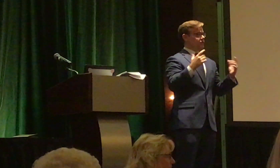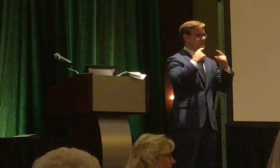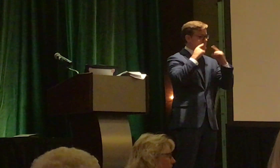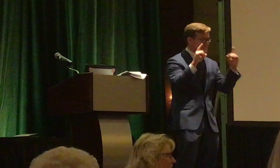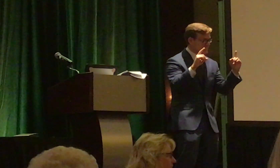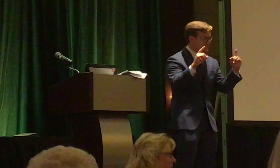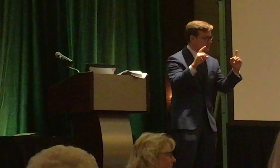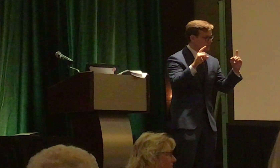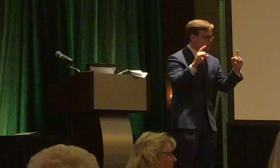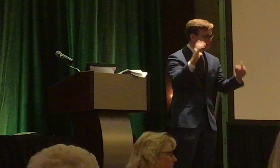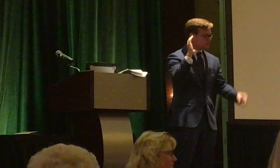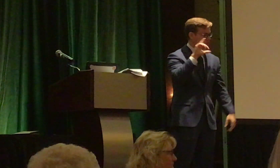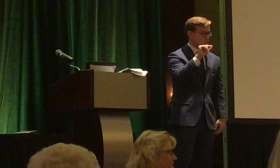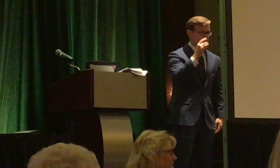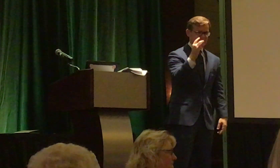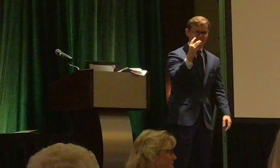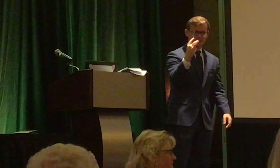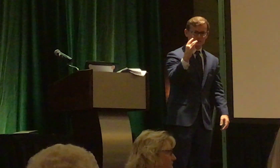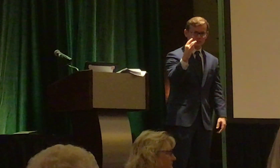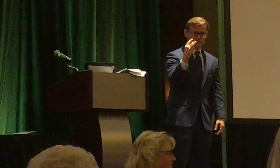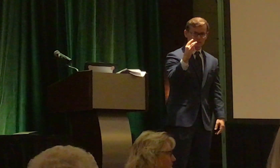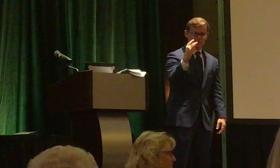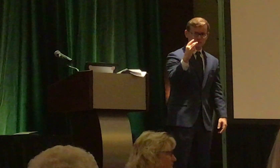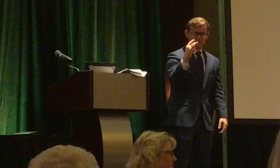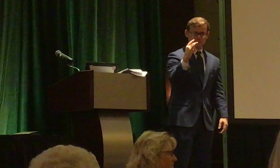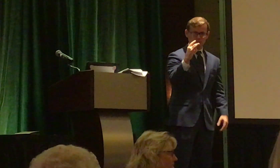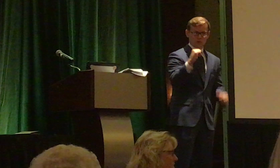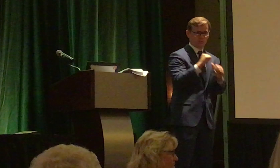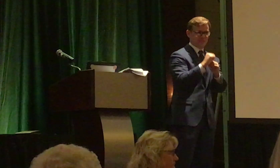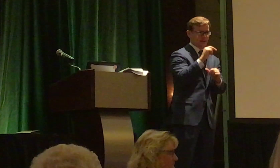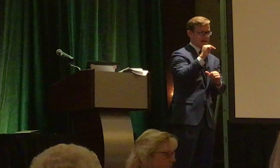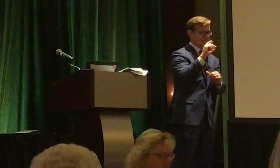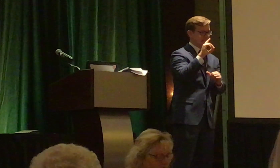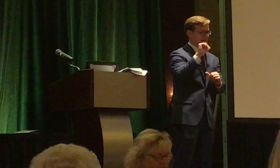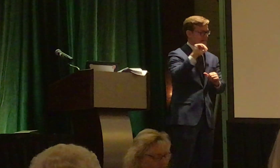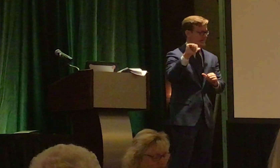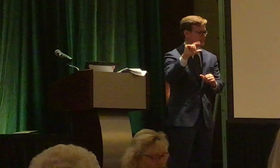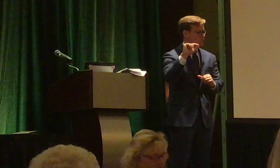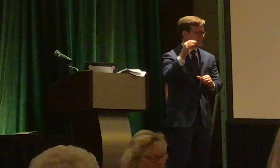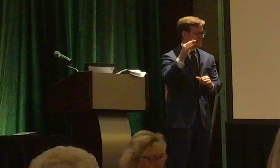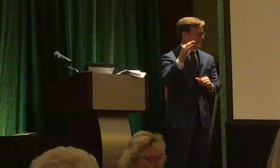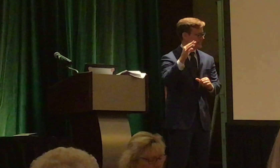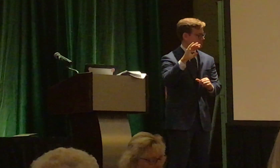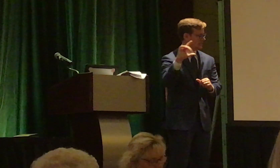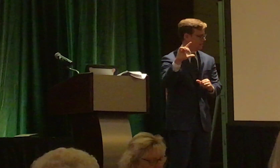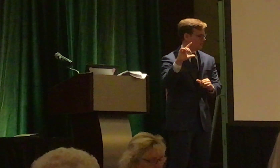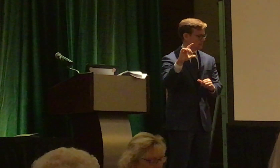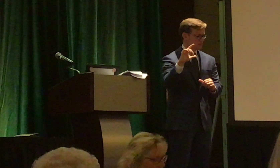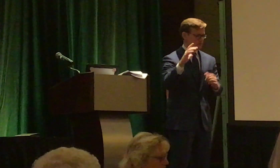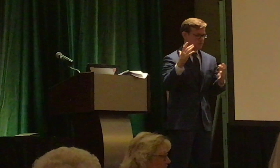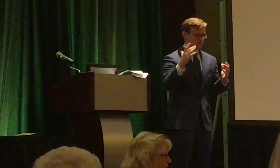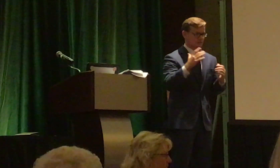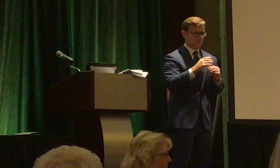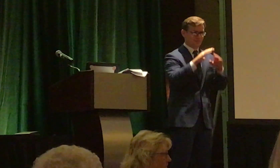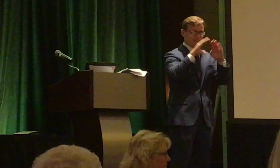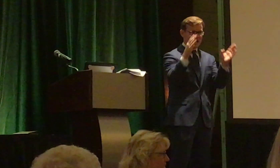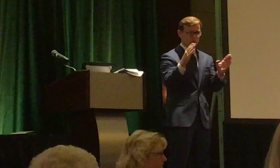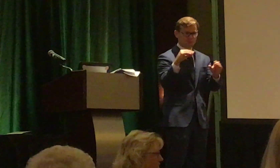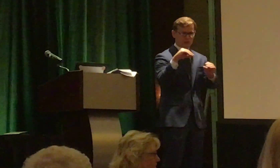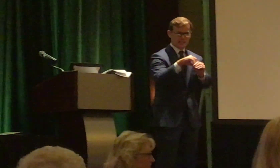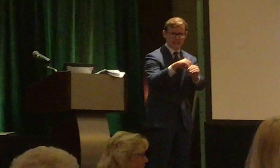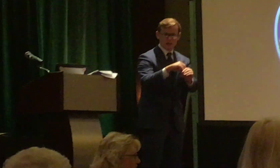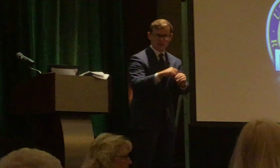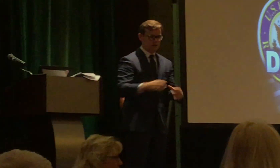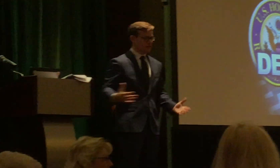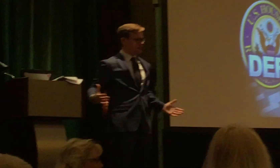the NDAA for 2018 authorization, which would then go into effect